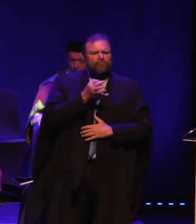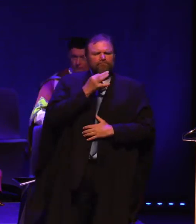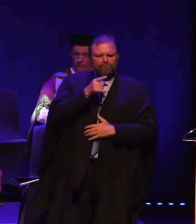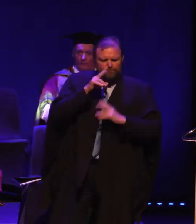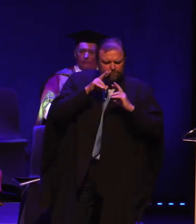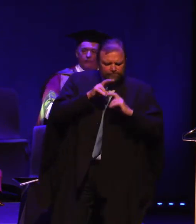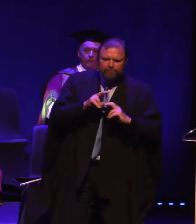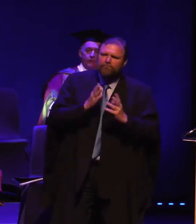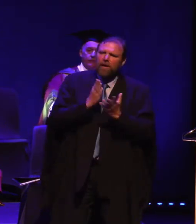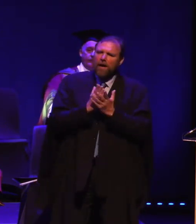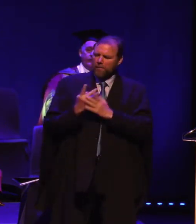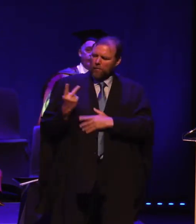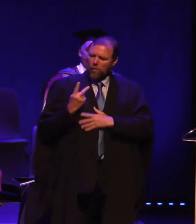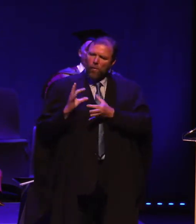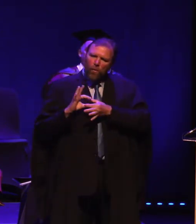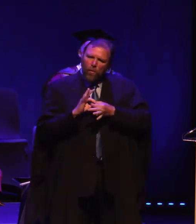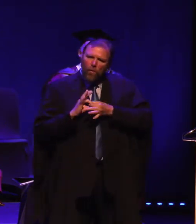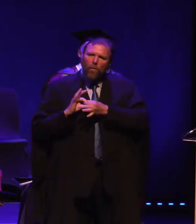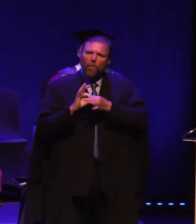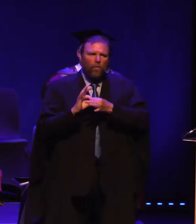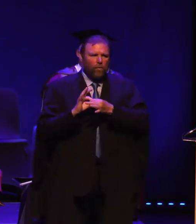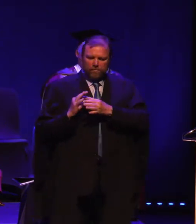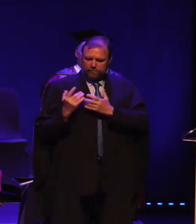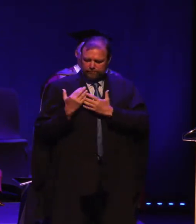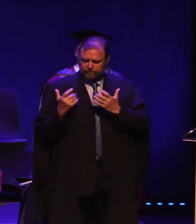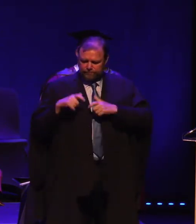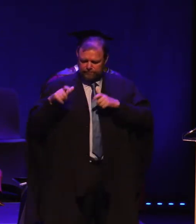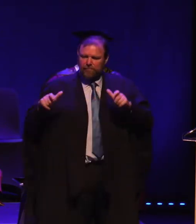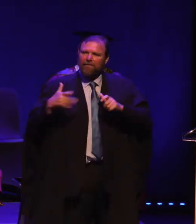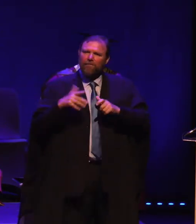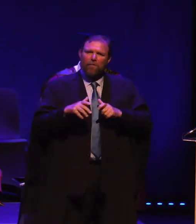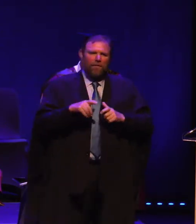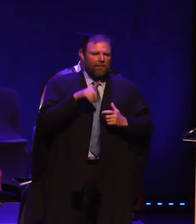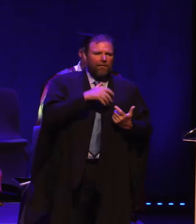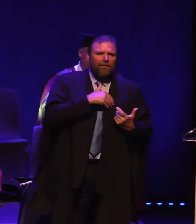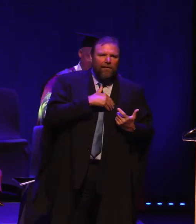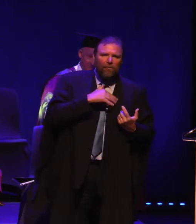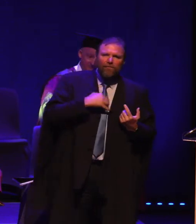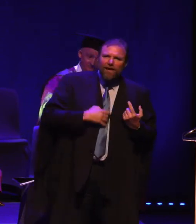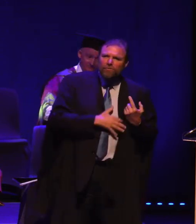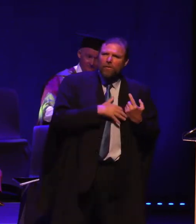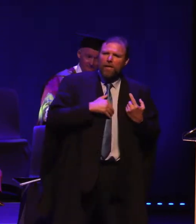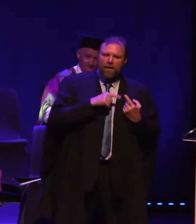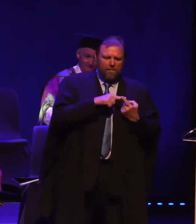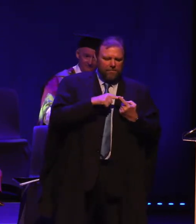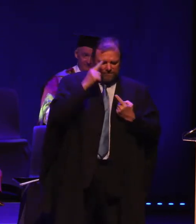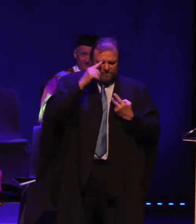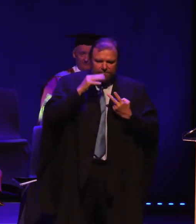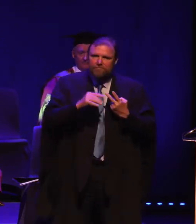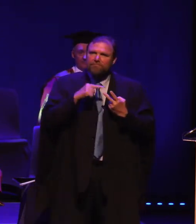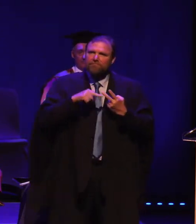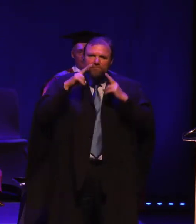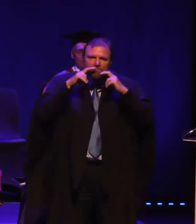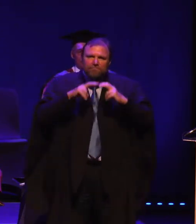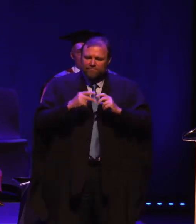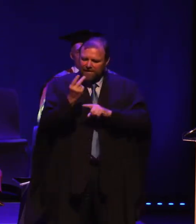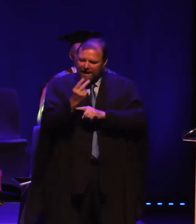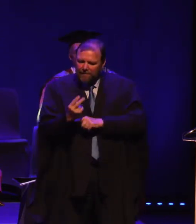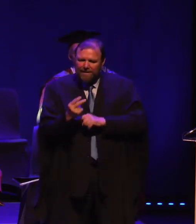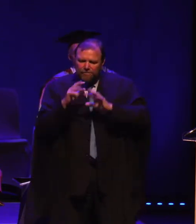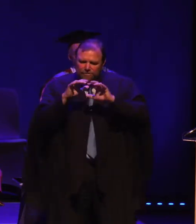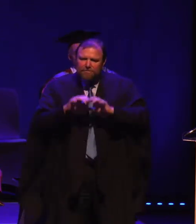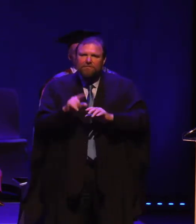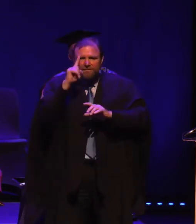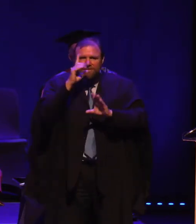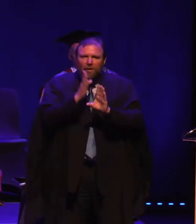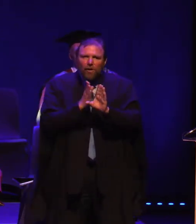by a multidisciplinary team from cardiovascular physiology, digital technology, animation, psychology,